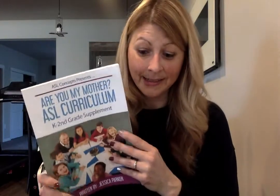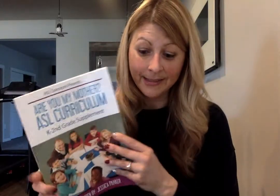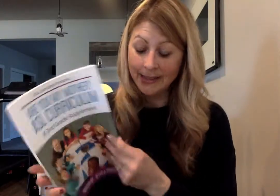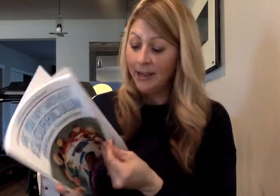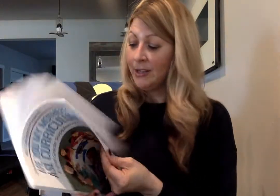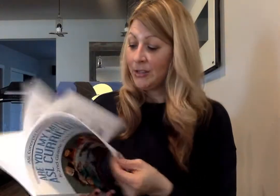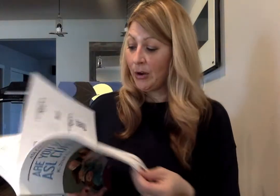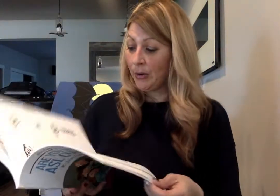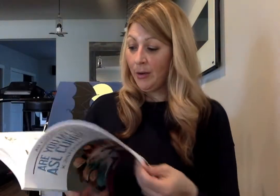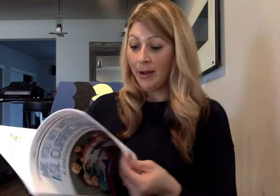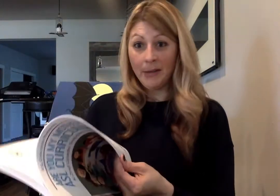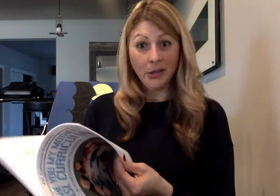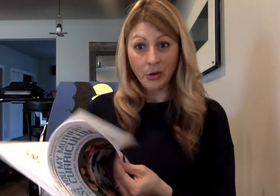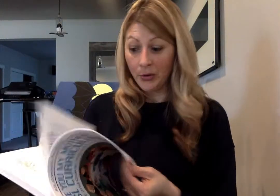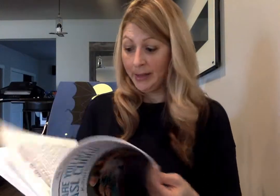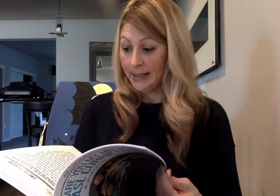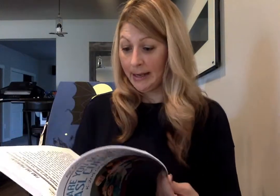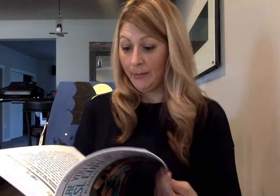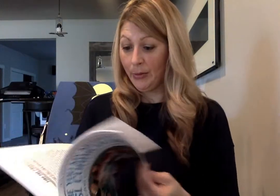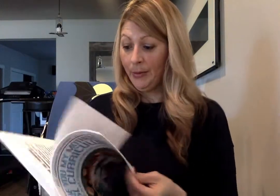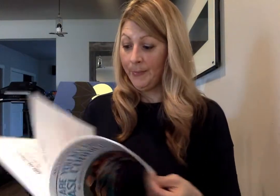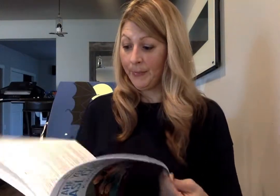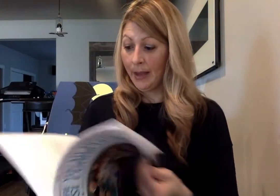lessons. So I'm going to show you an example.